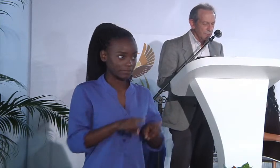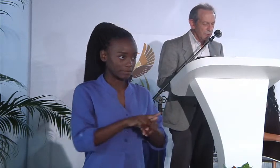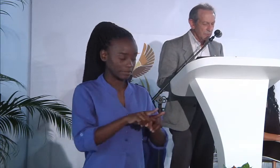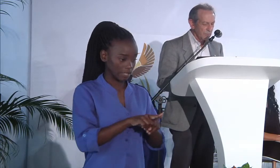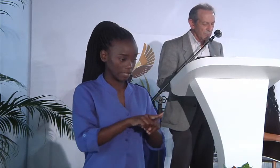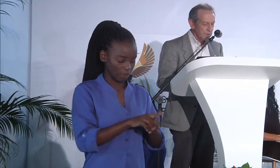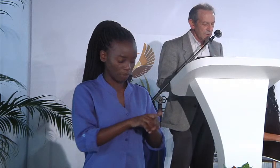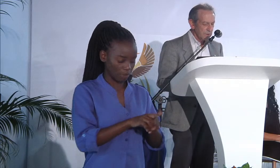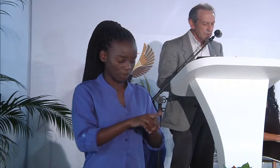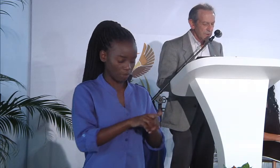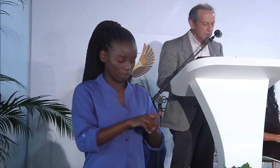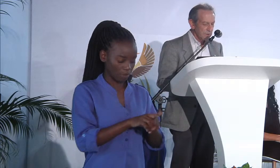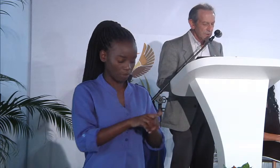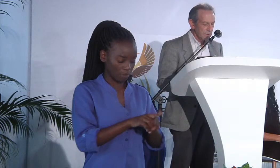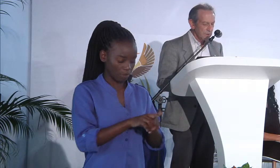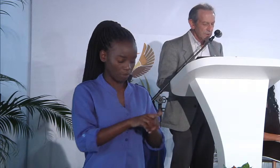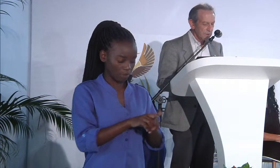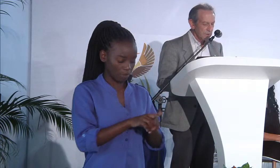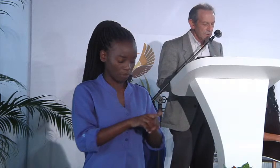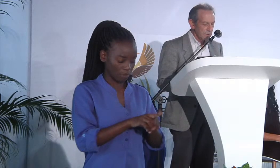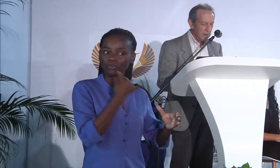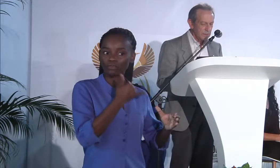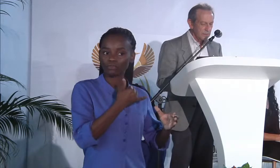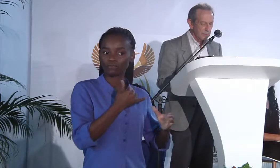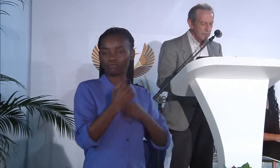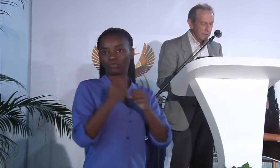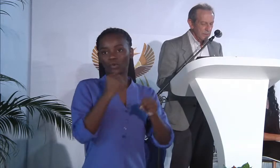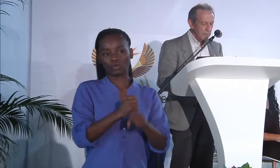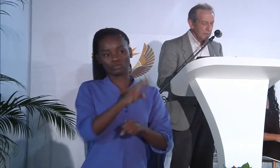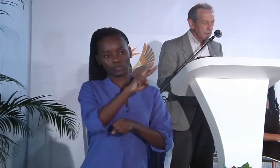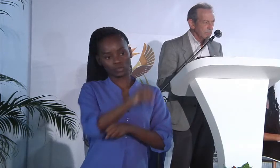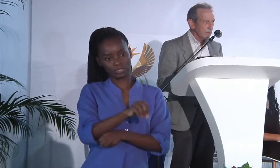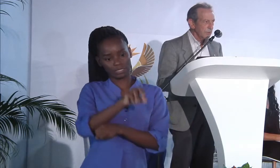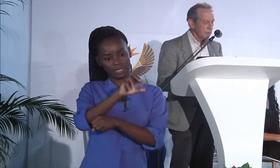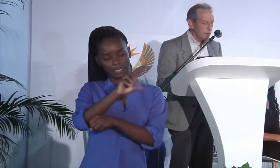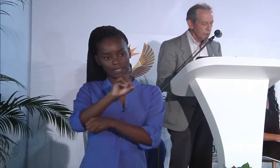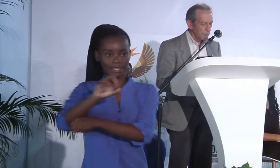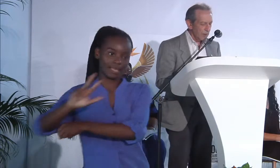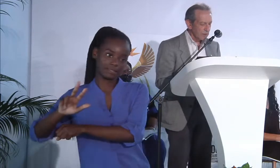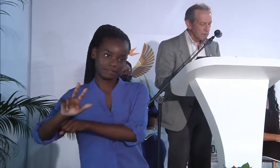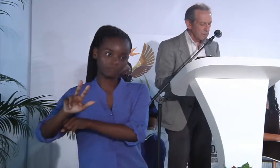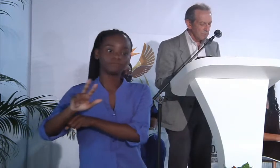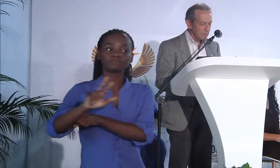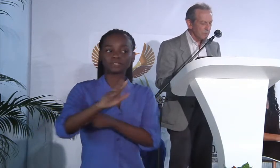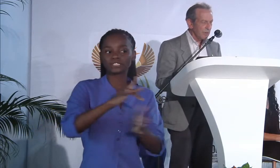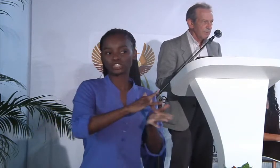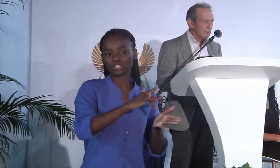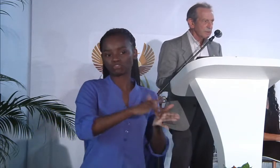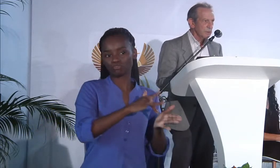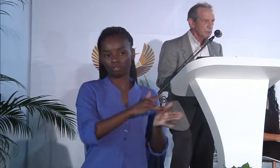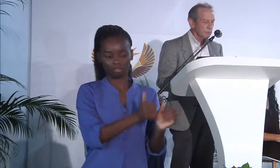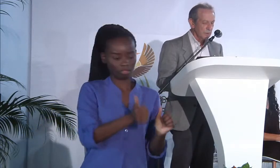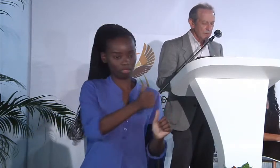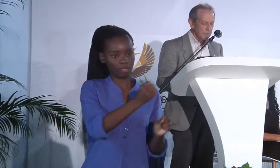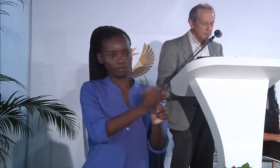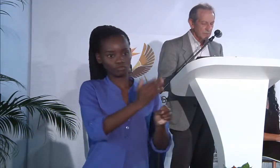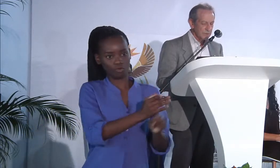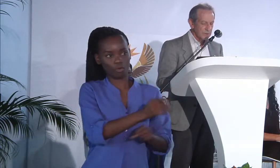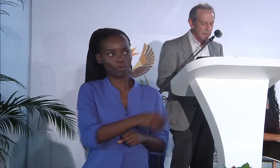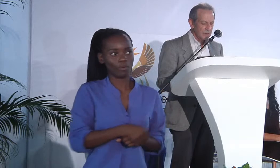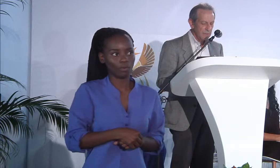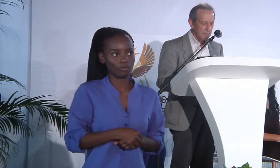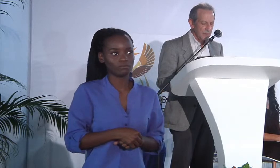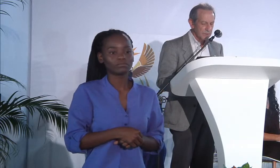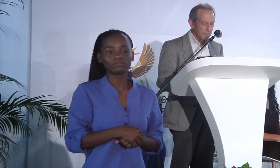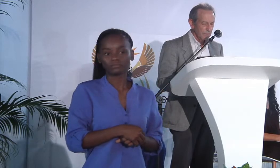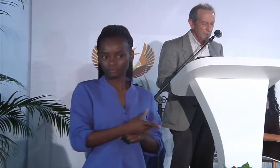and the Treatment for Substance Abuse Act 70 of 2008, the Central Drug Authority comprises members of private and civil